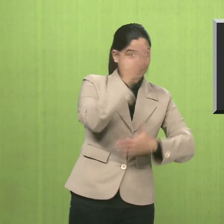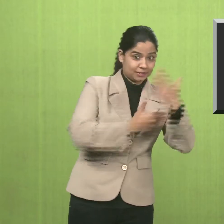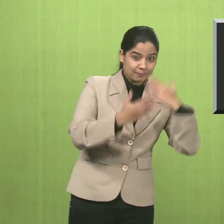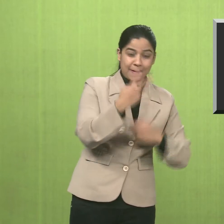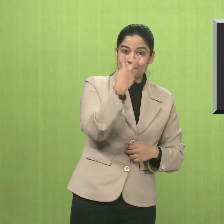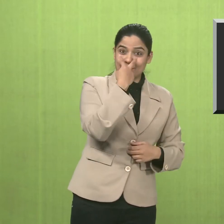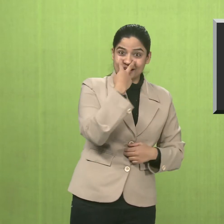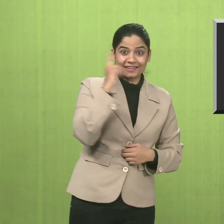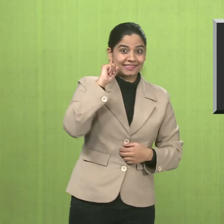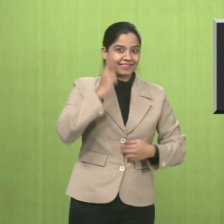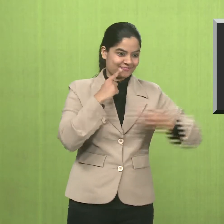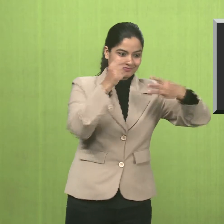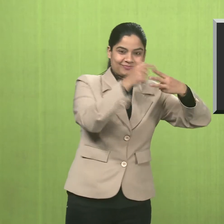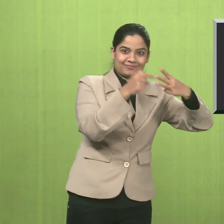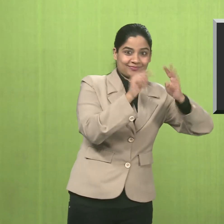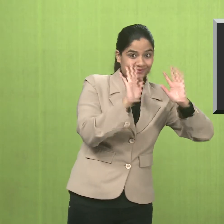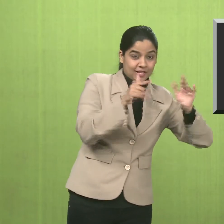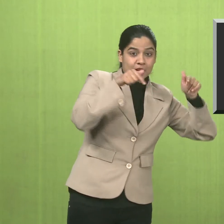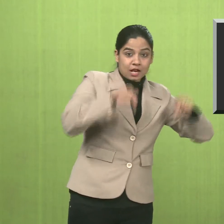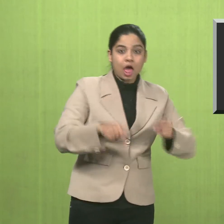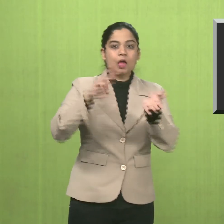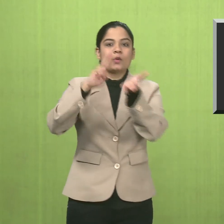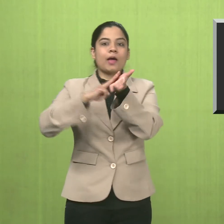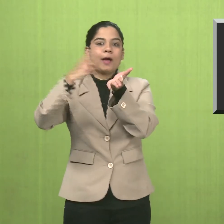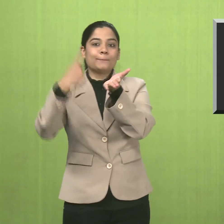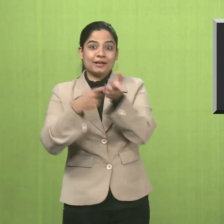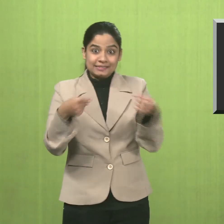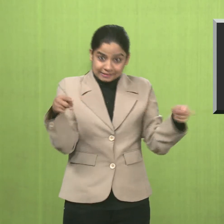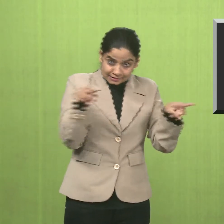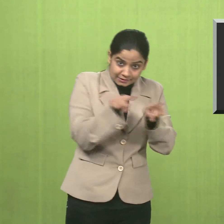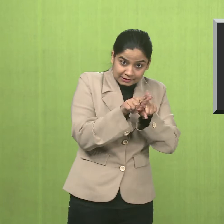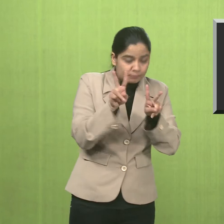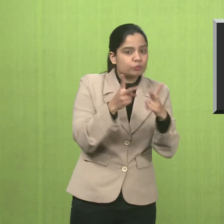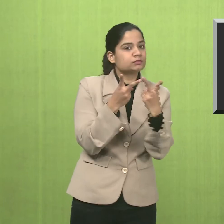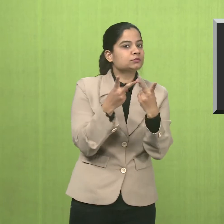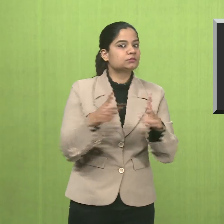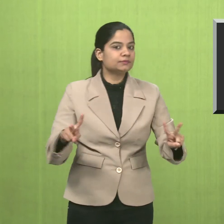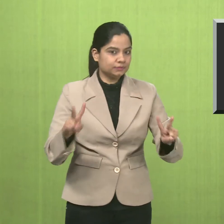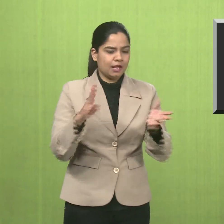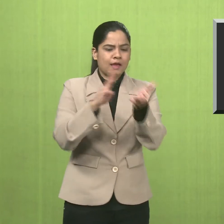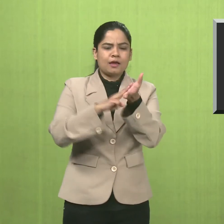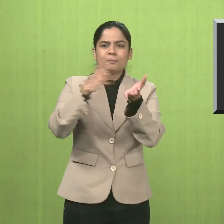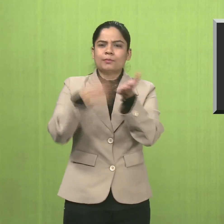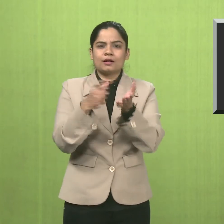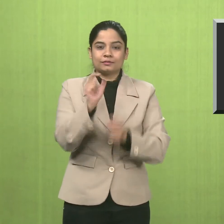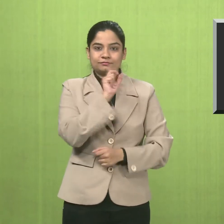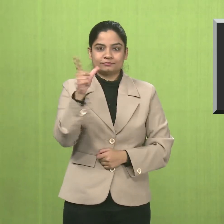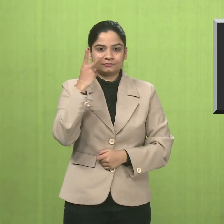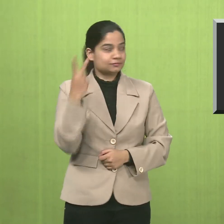So these were the physical disabilities, orthopedic, blind and deaf. Now let's discuss MR, mental retardation. As